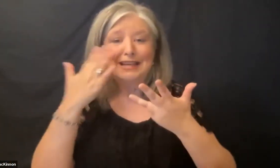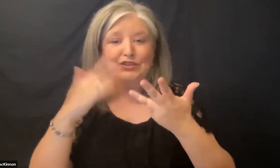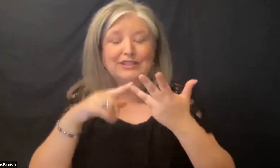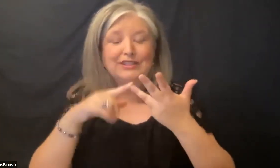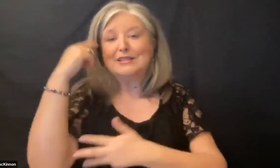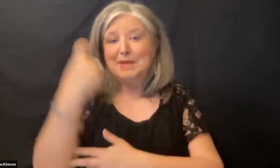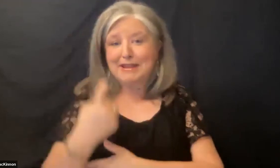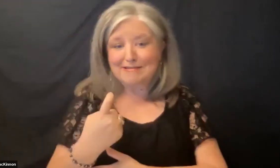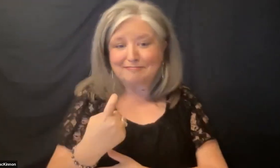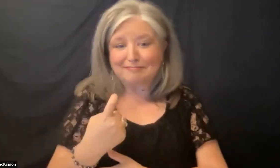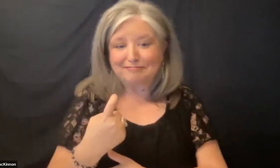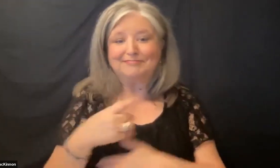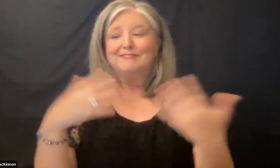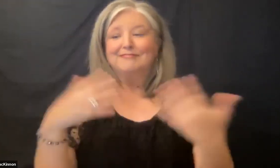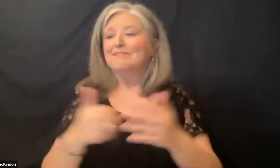Durga, Gayatri, Tamyka,